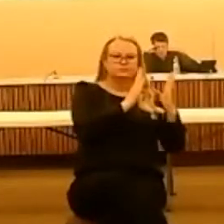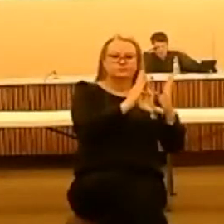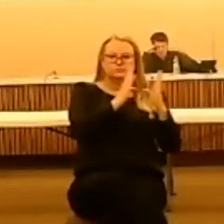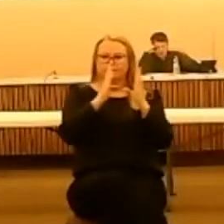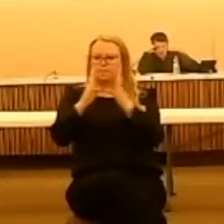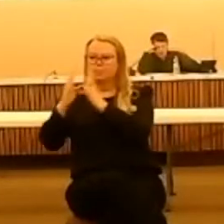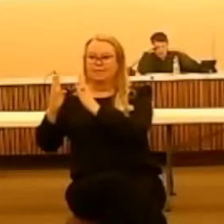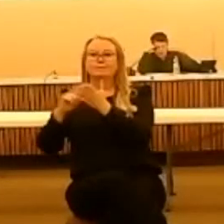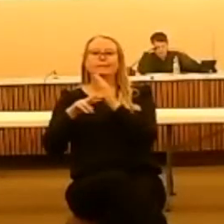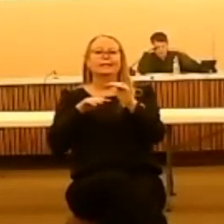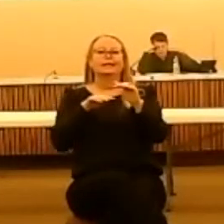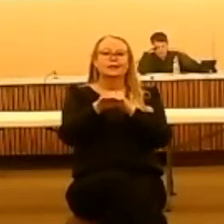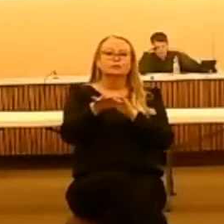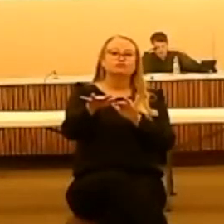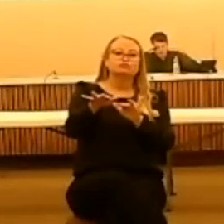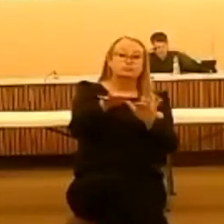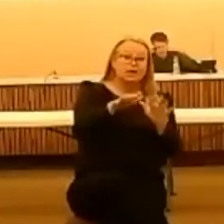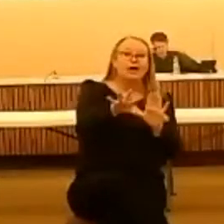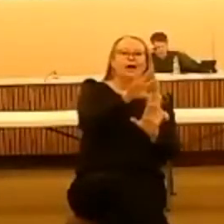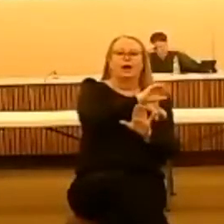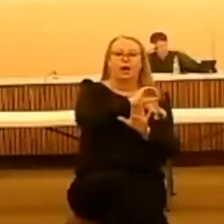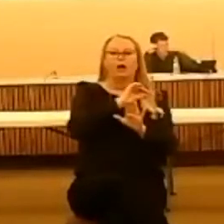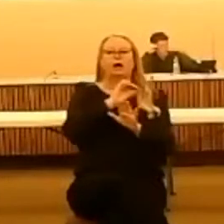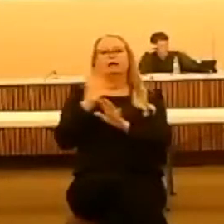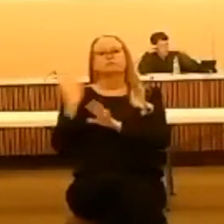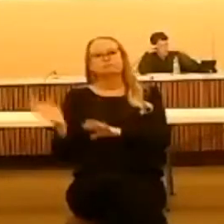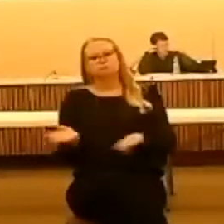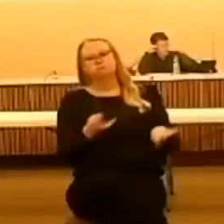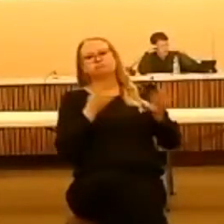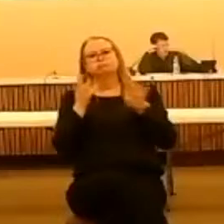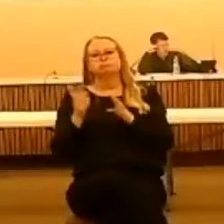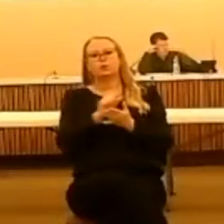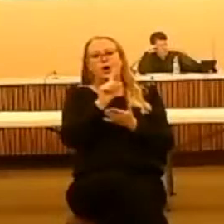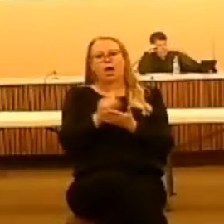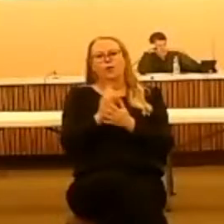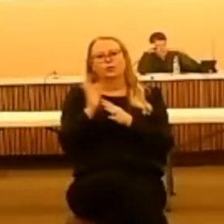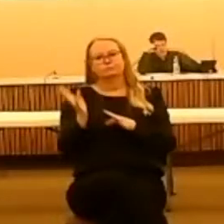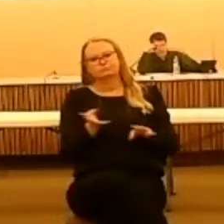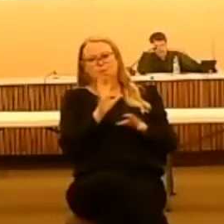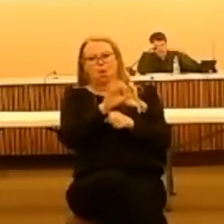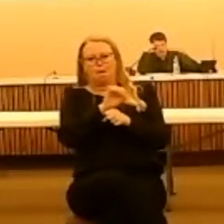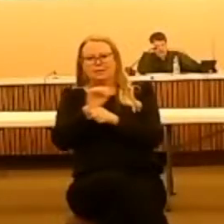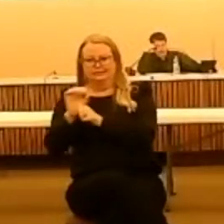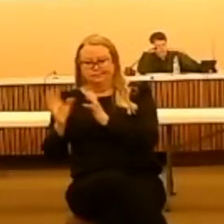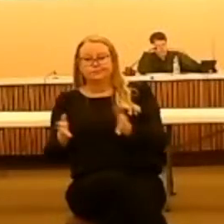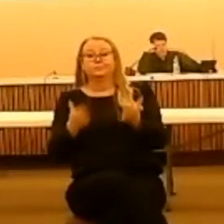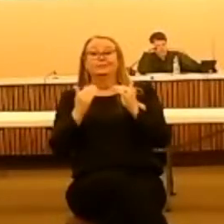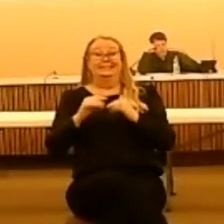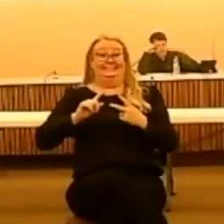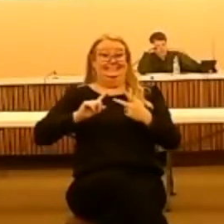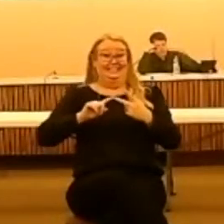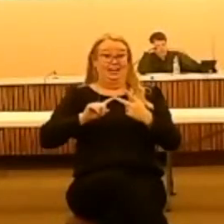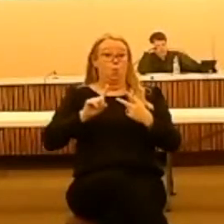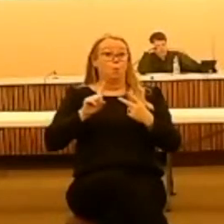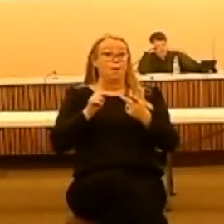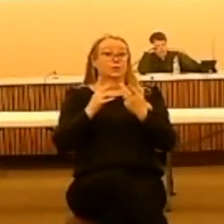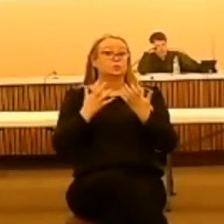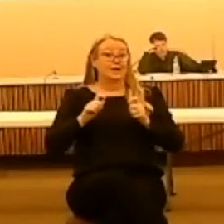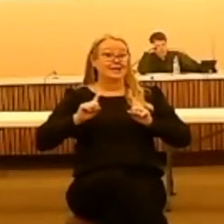And then the second thing is there is a testing facility that is interested in